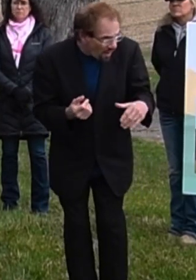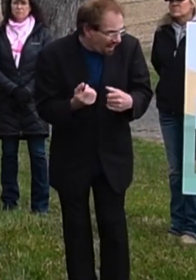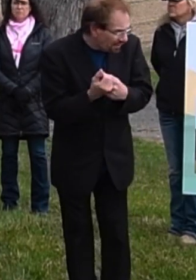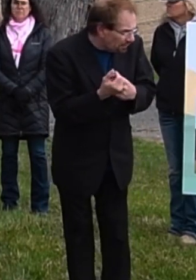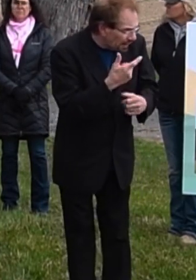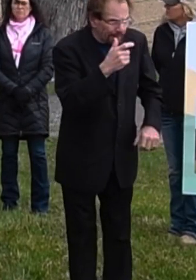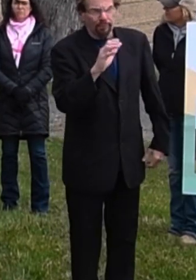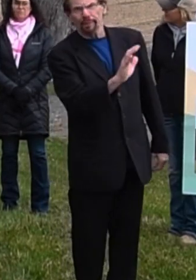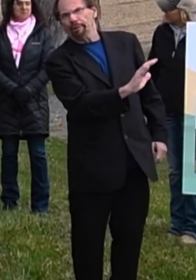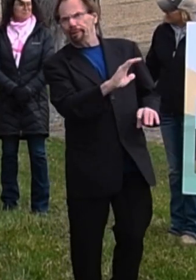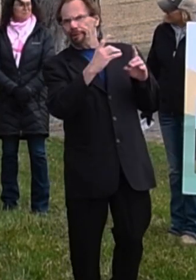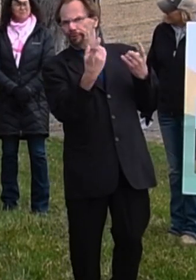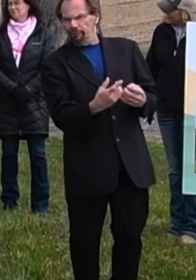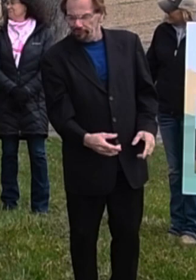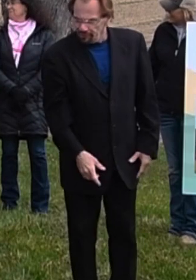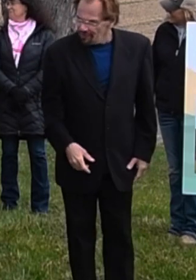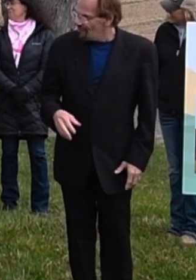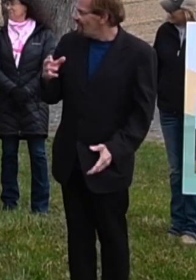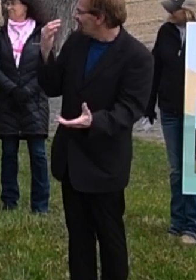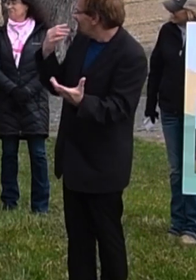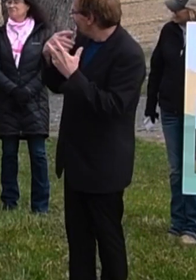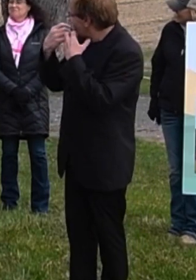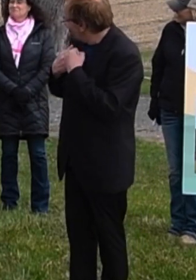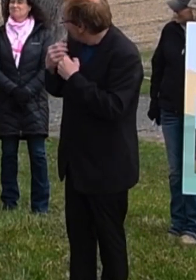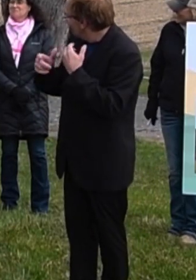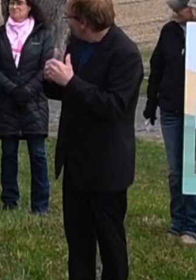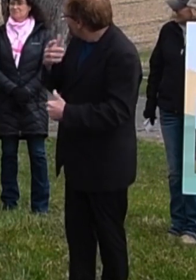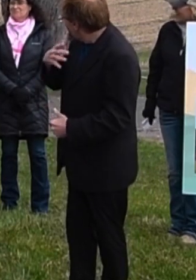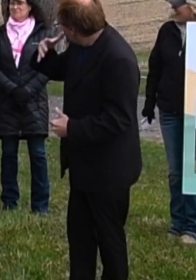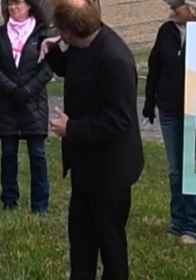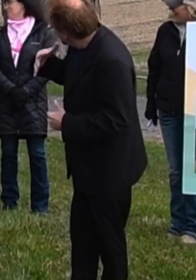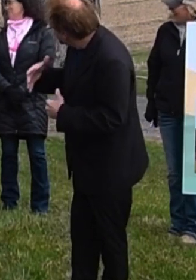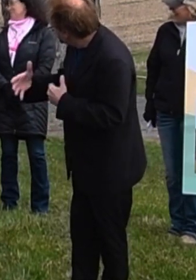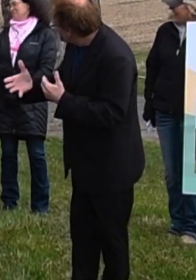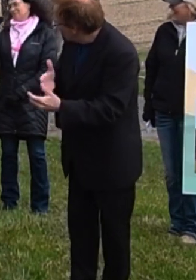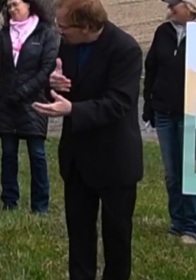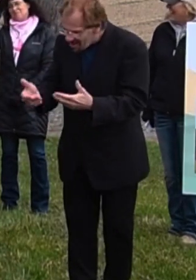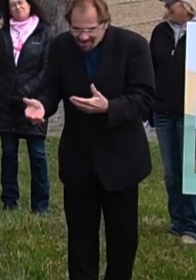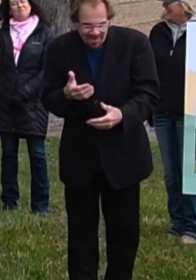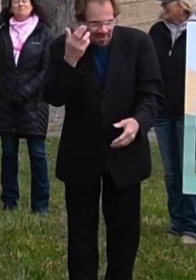coming to his district or just because he cares a lot about agriculture, but whatever the reason,